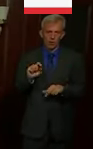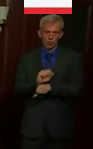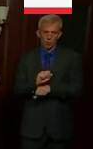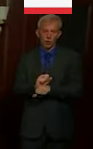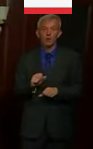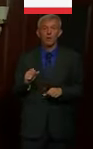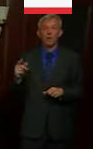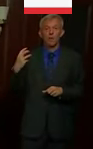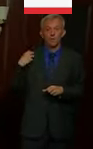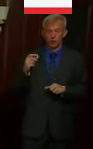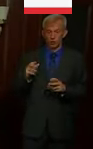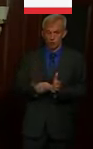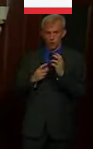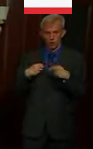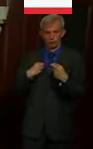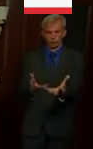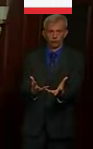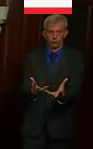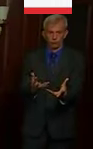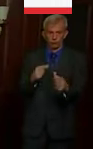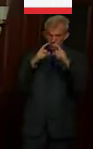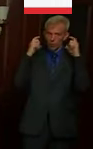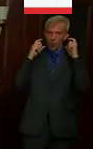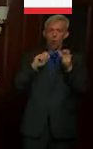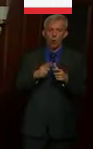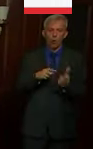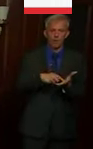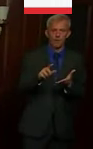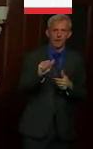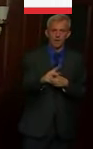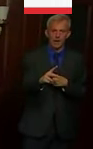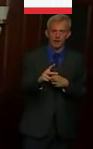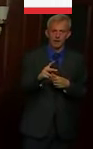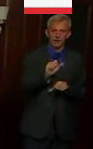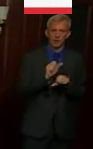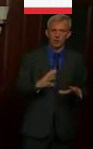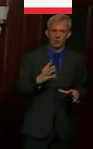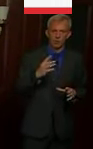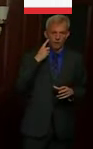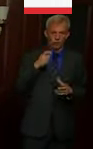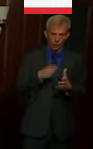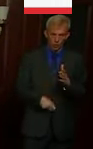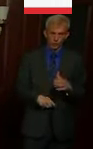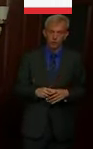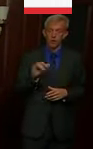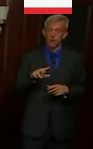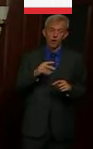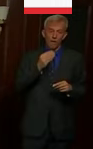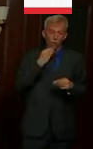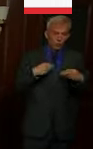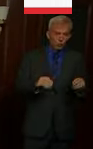these face protections or to reimburse employees for their costs. This applies to workers in grocery stores, drug